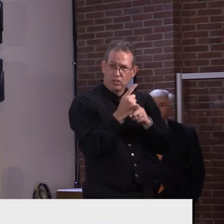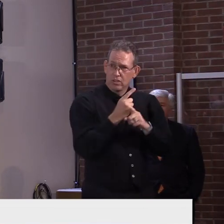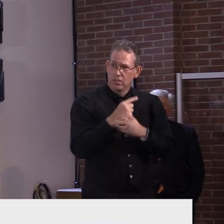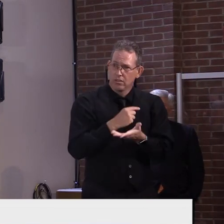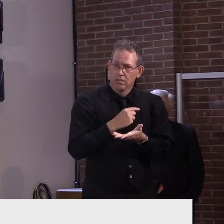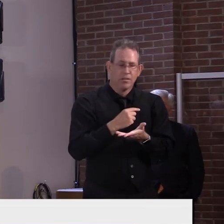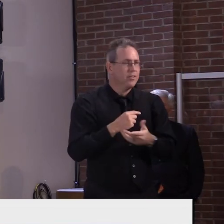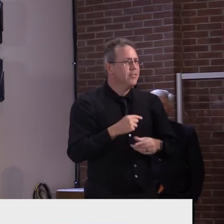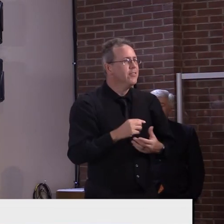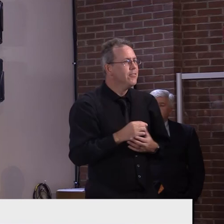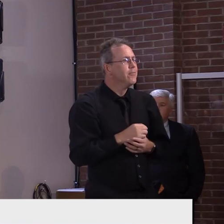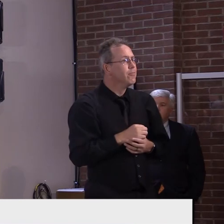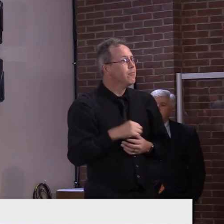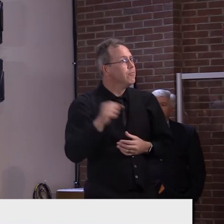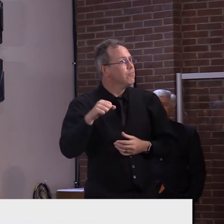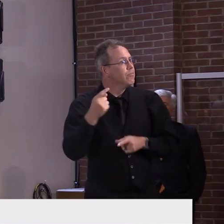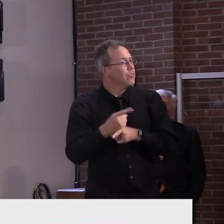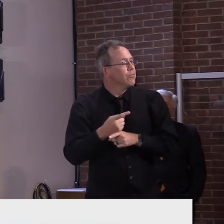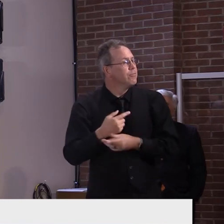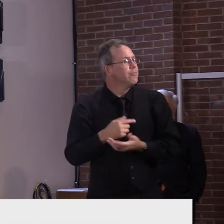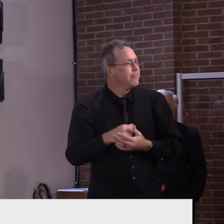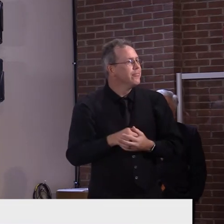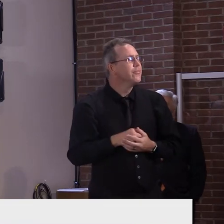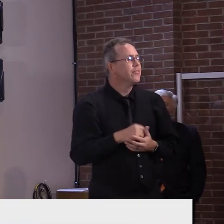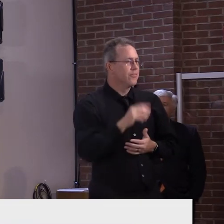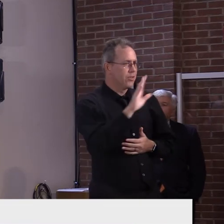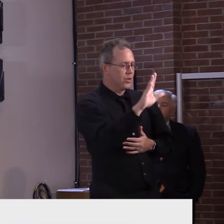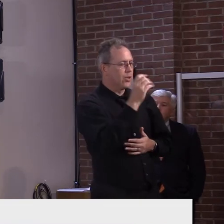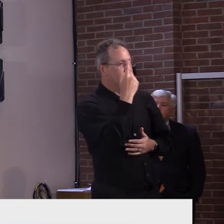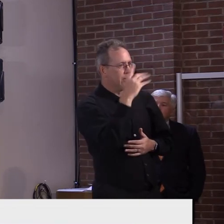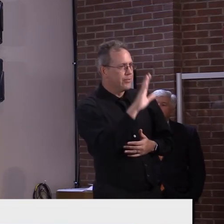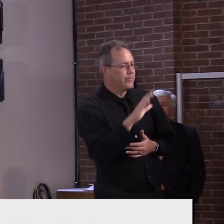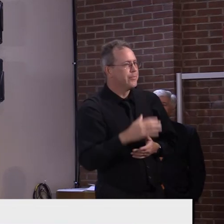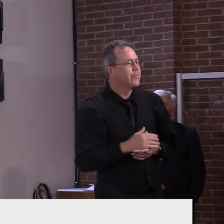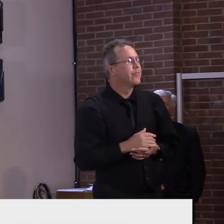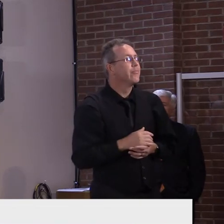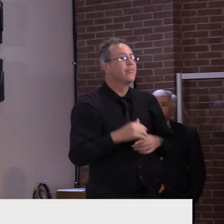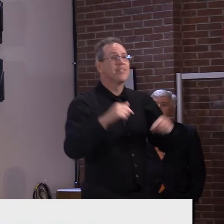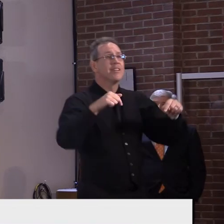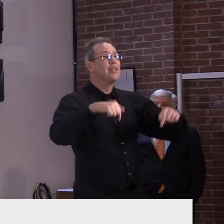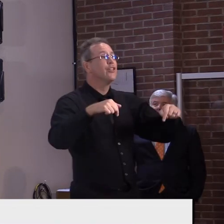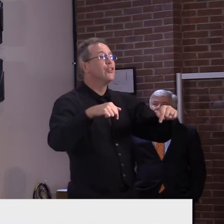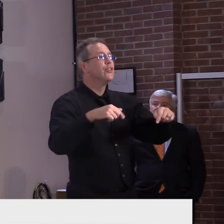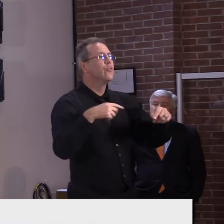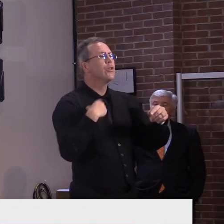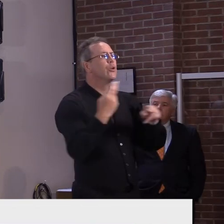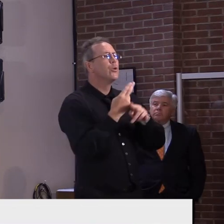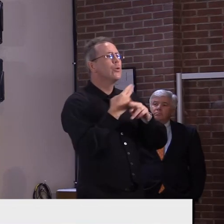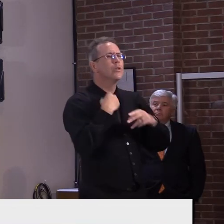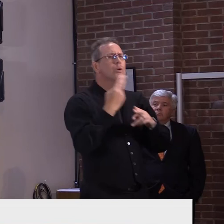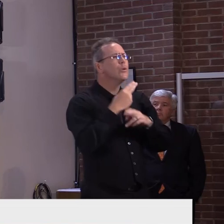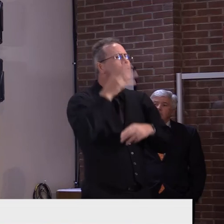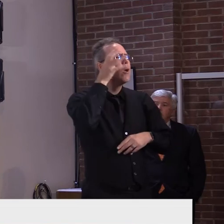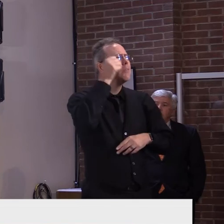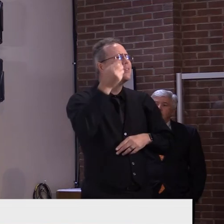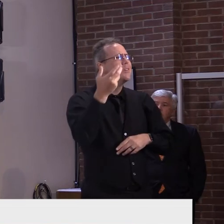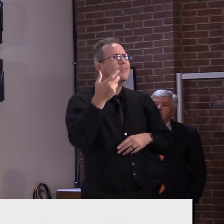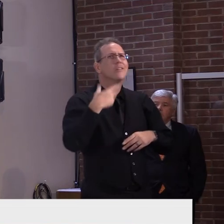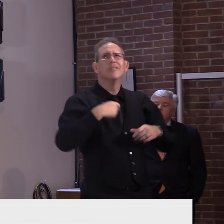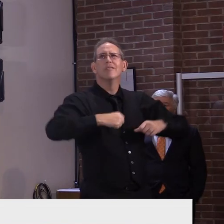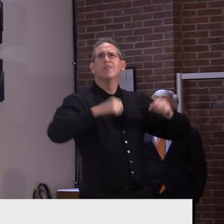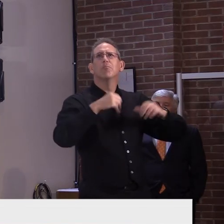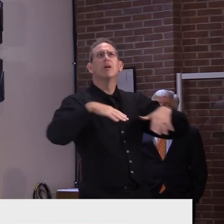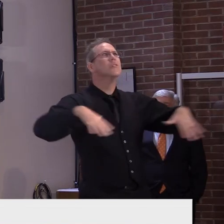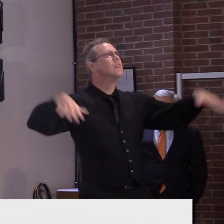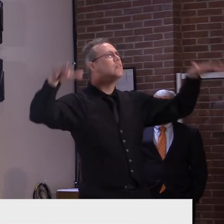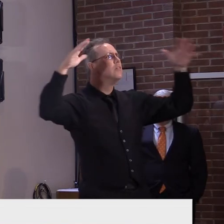That's my understanding, yeah. Okay. So we're saying in this situation, using common sense, being a big room where